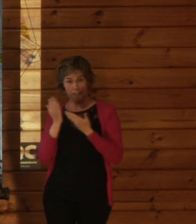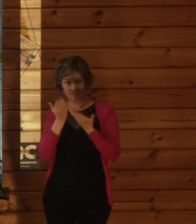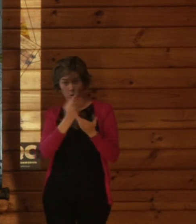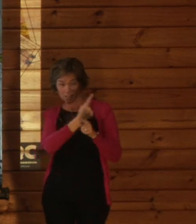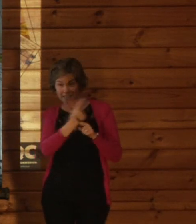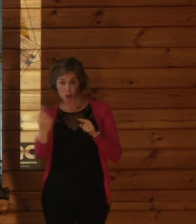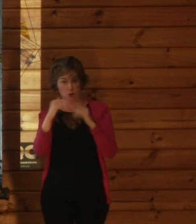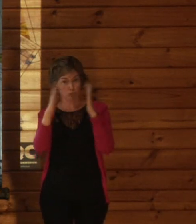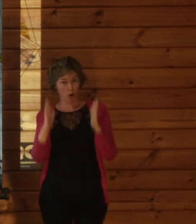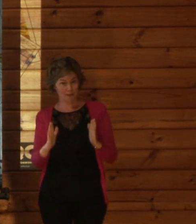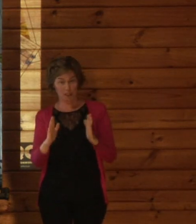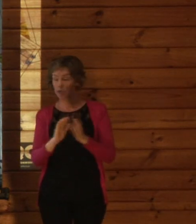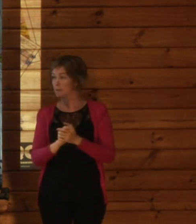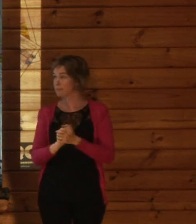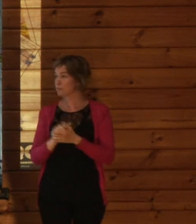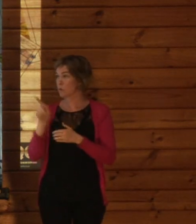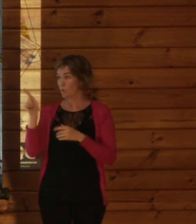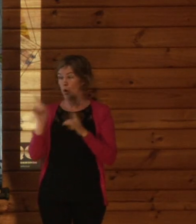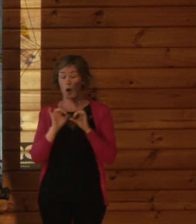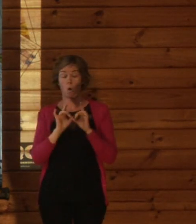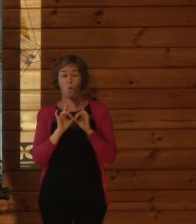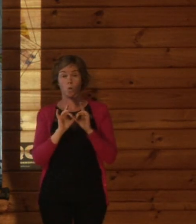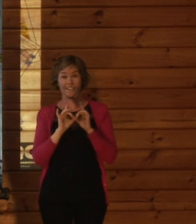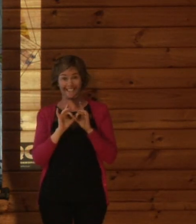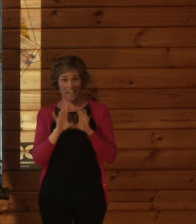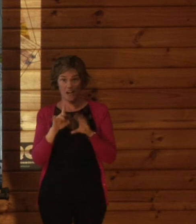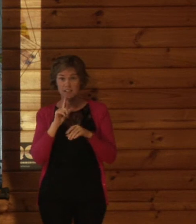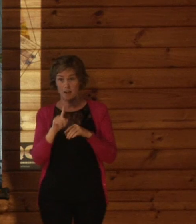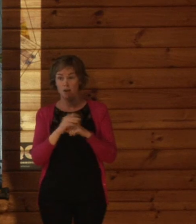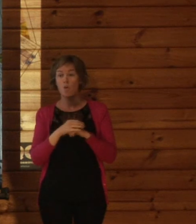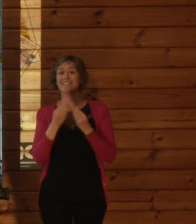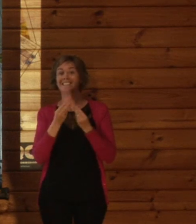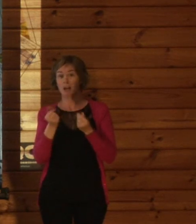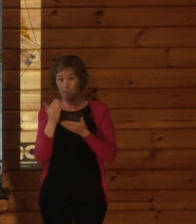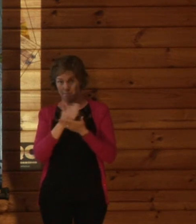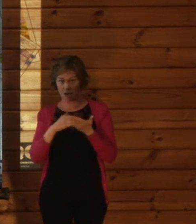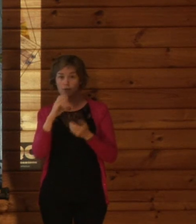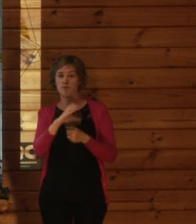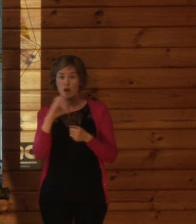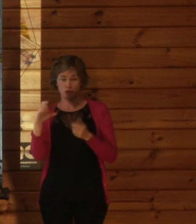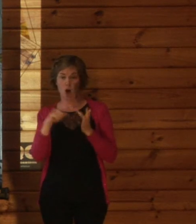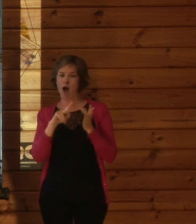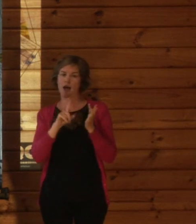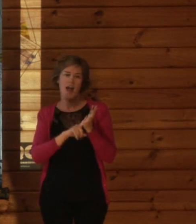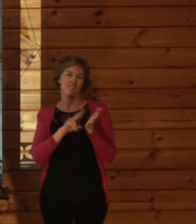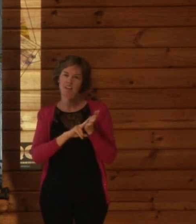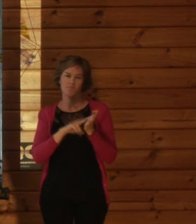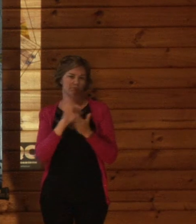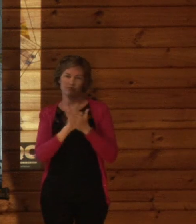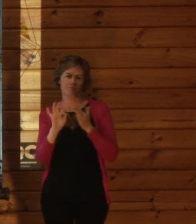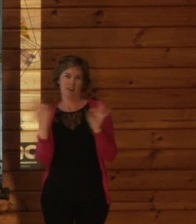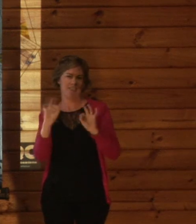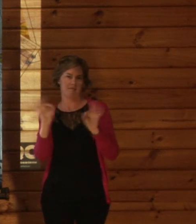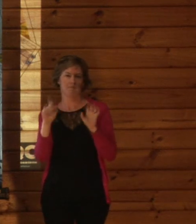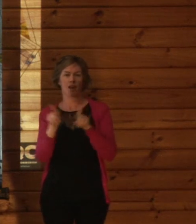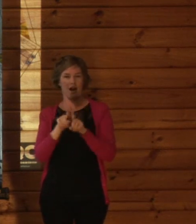off by saying there's some parts of Christchurch where ILV has obviously not occurred. And so out in TC1, we did a quick check to